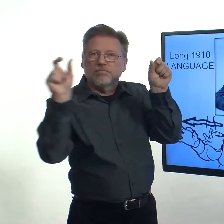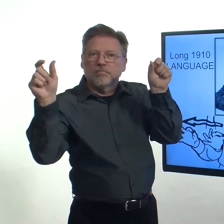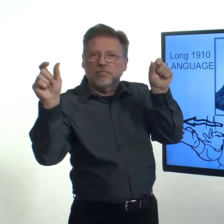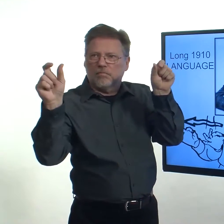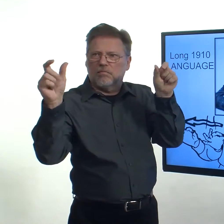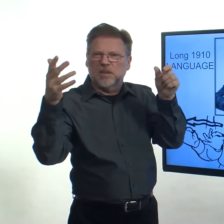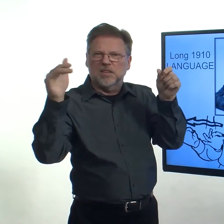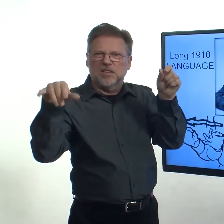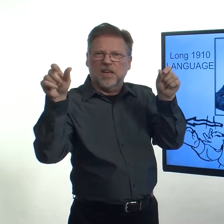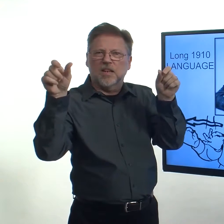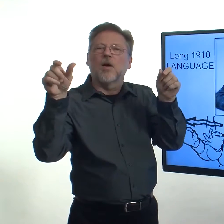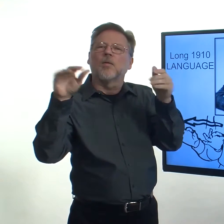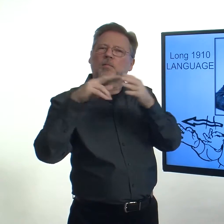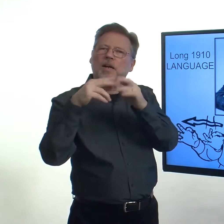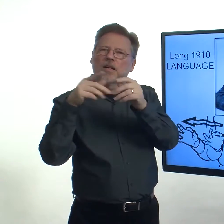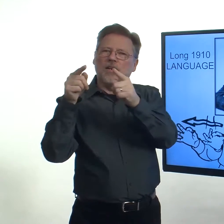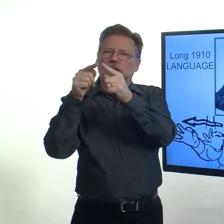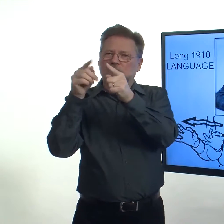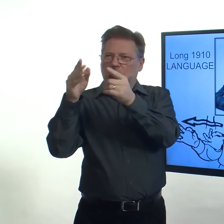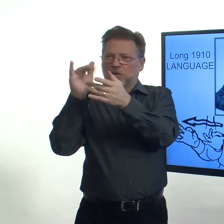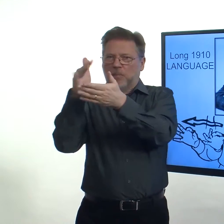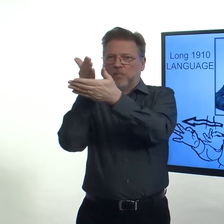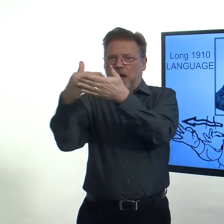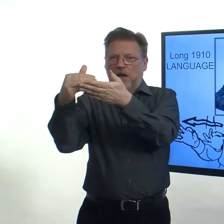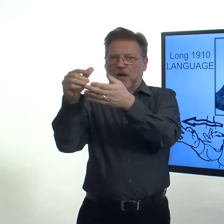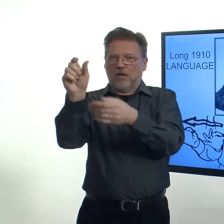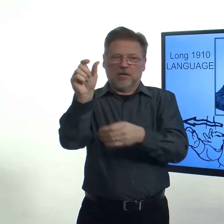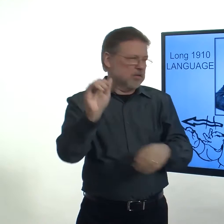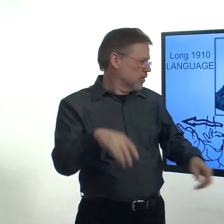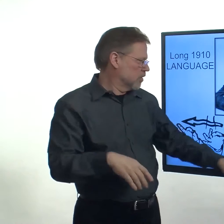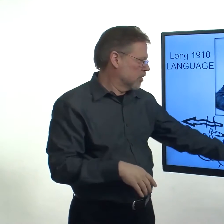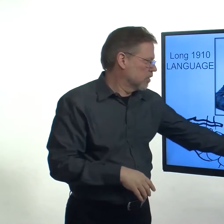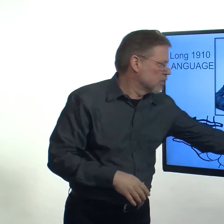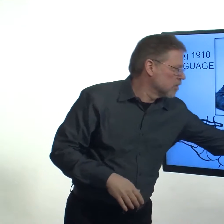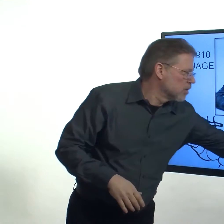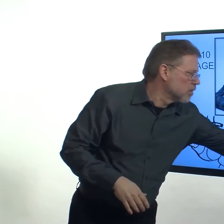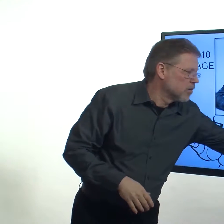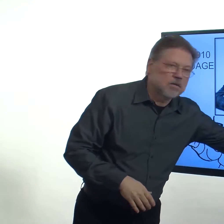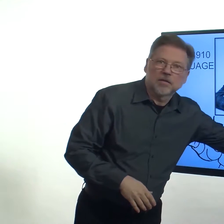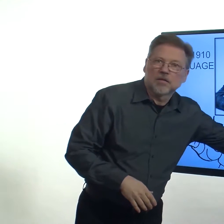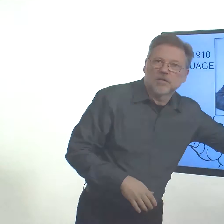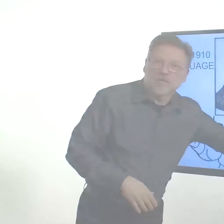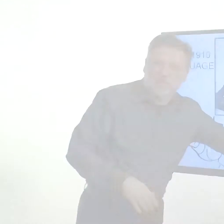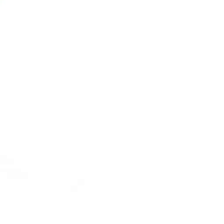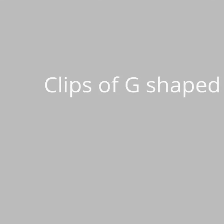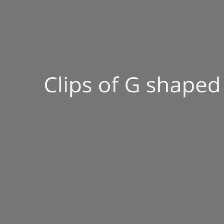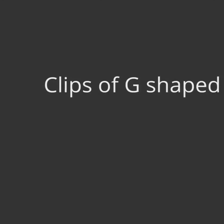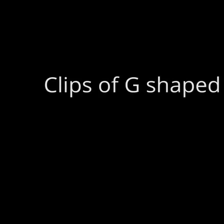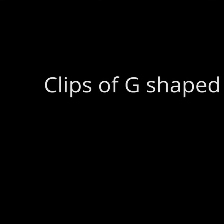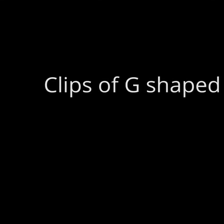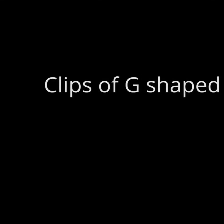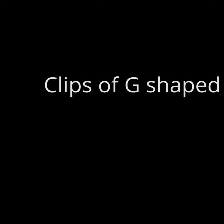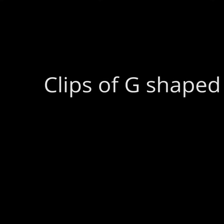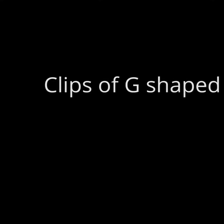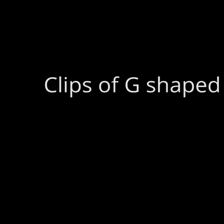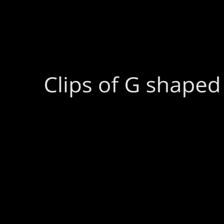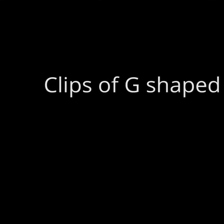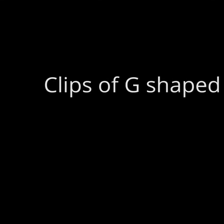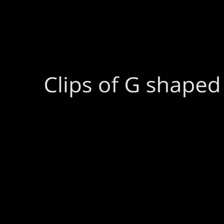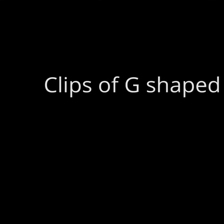way. Even here, the hand shape refers to the length of that unit. It's a classifier for a small-sized entity.